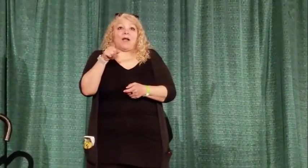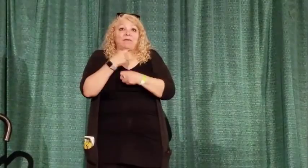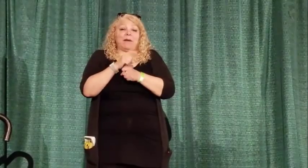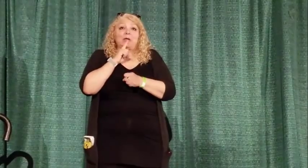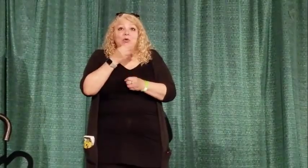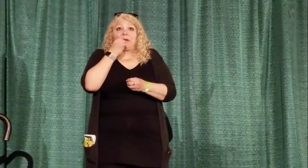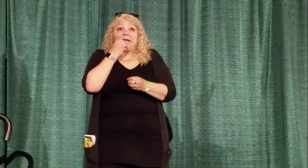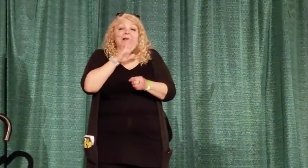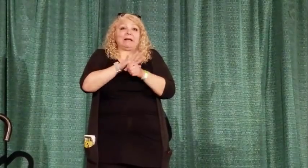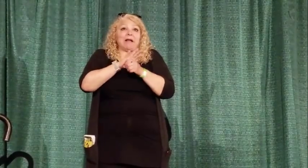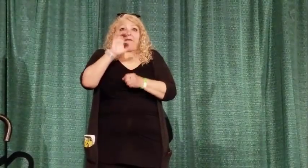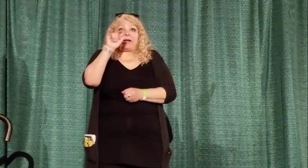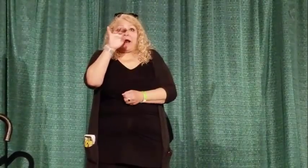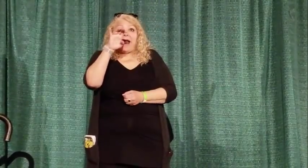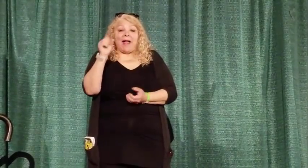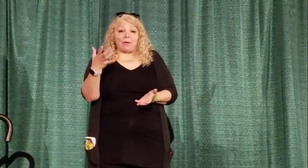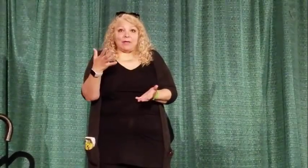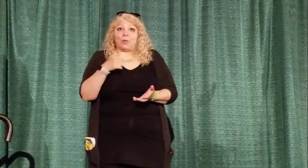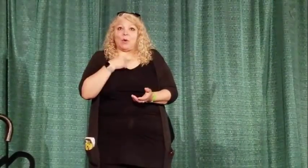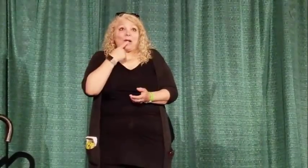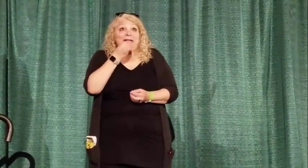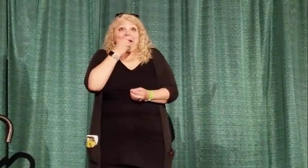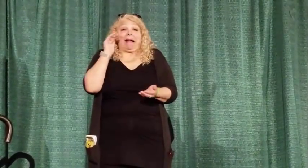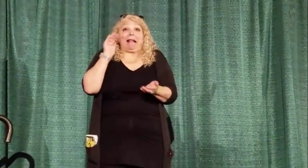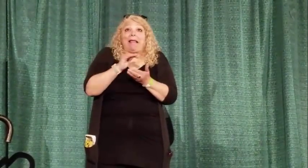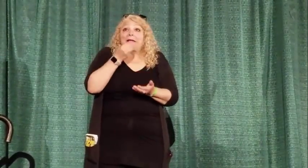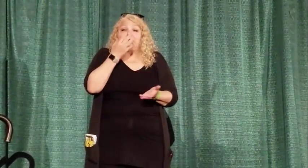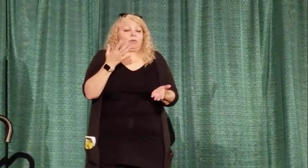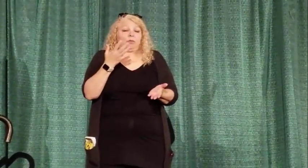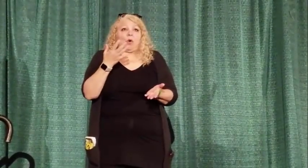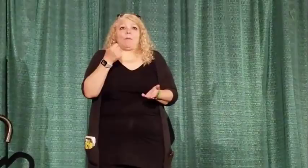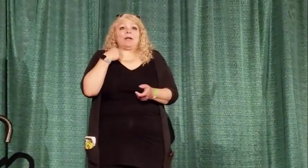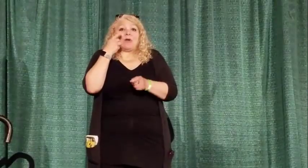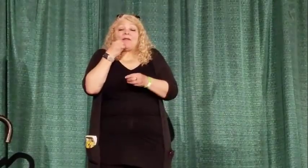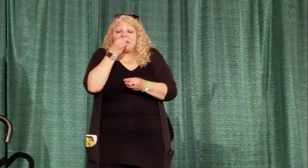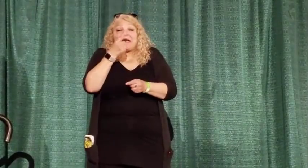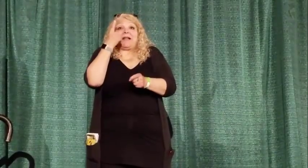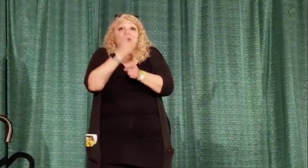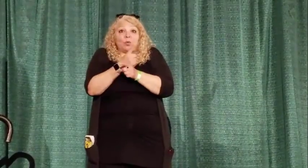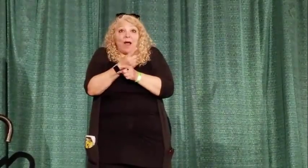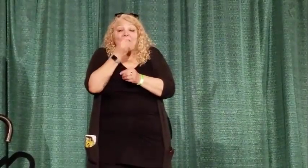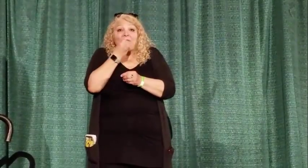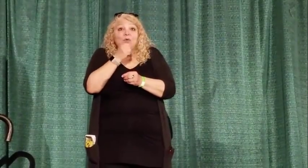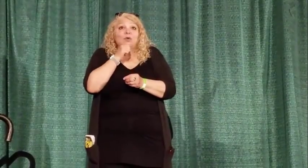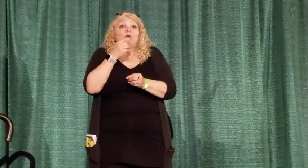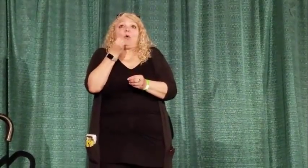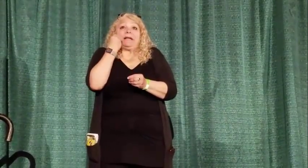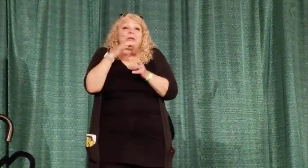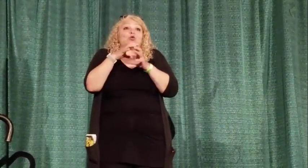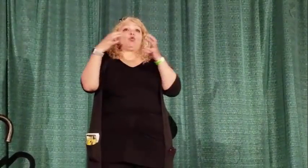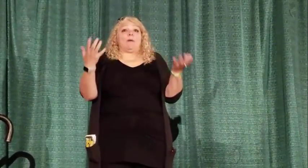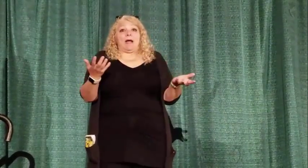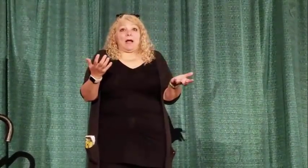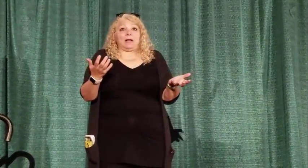air in an hour. You can't just tell people to eat less. You don't do a diet. You've got to feed them the right food so they don't want to overeat anymore. Did you follow